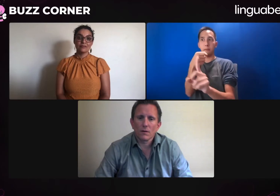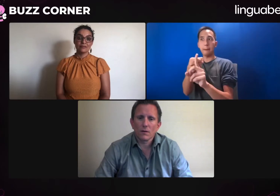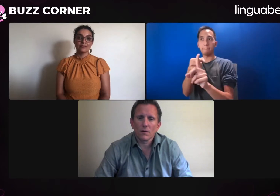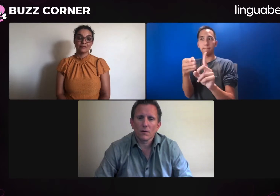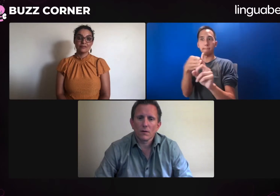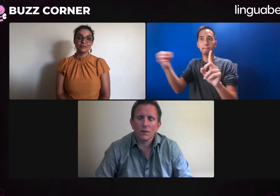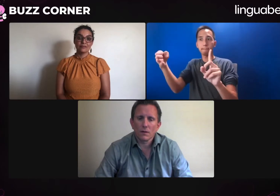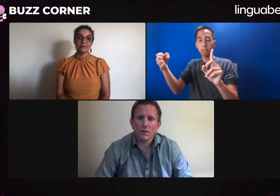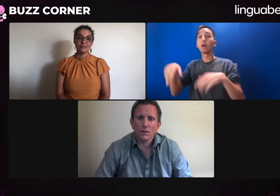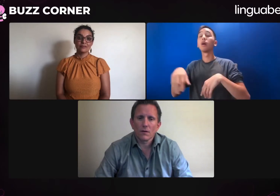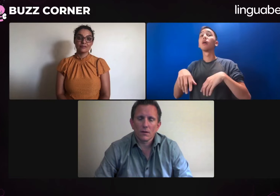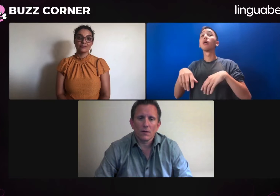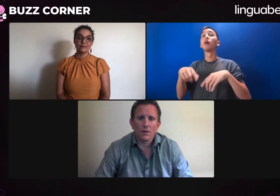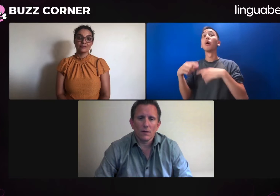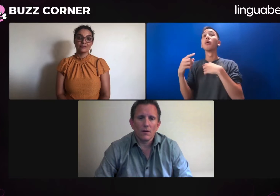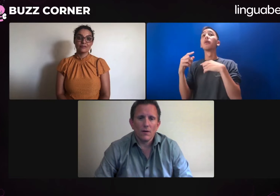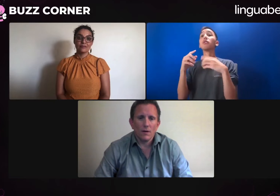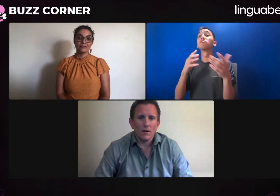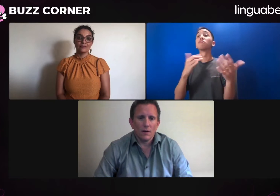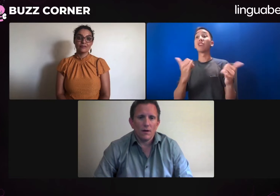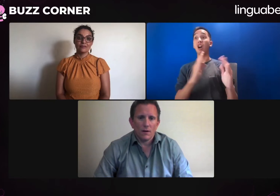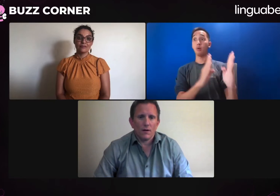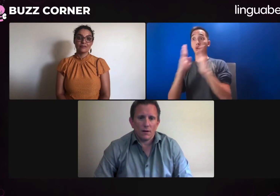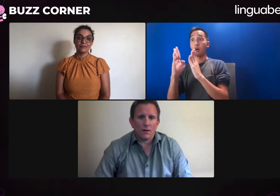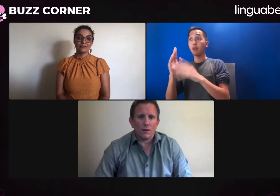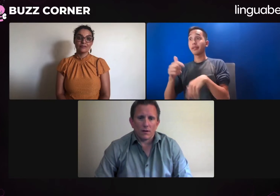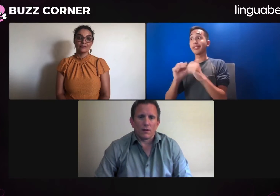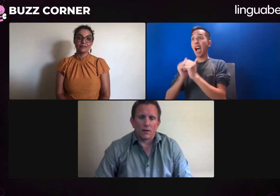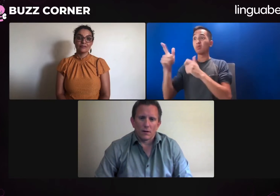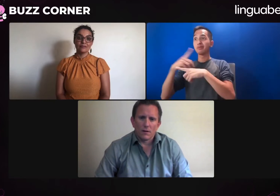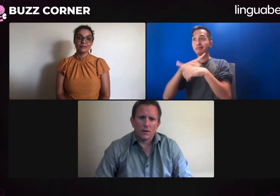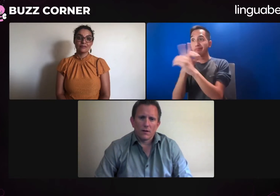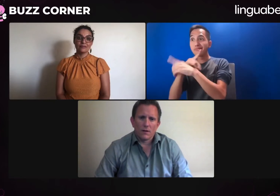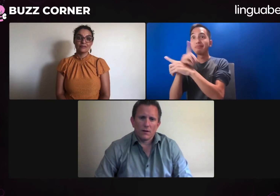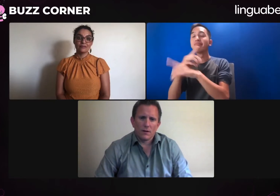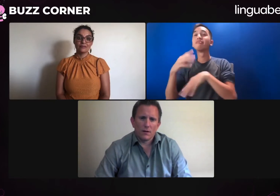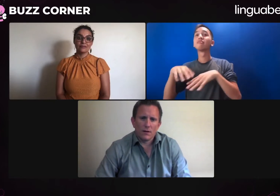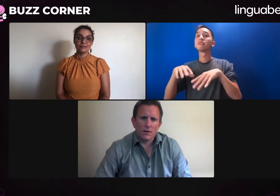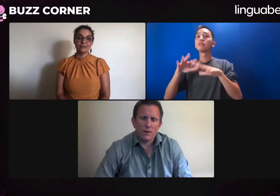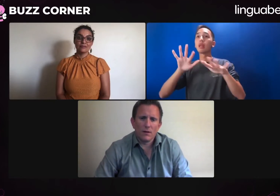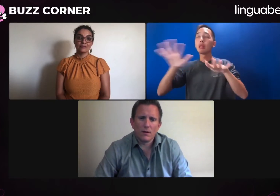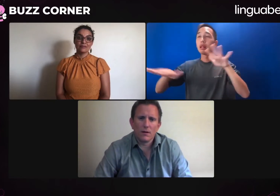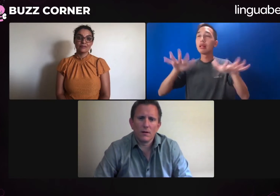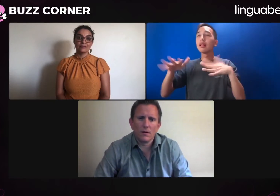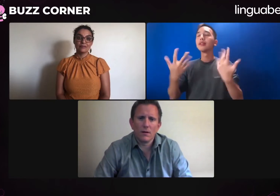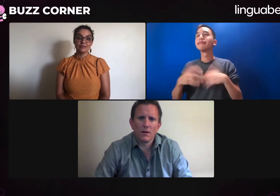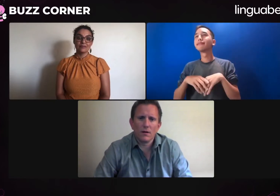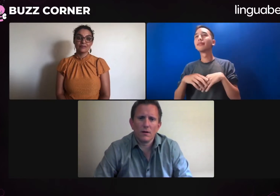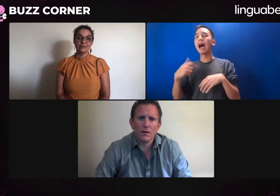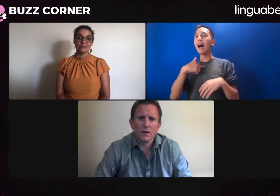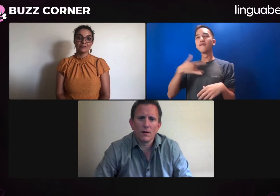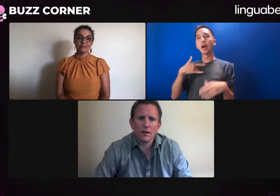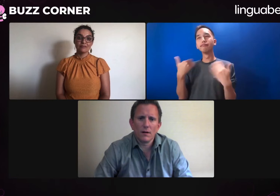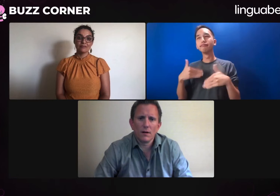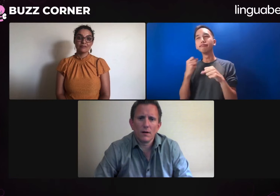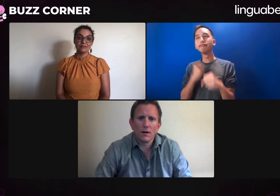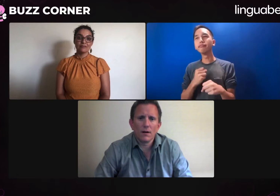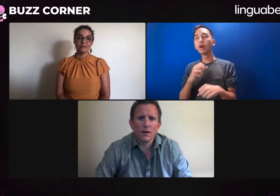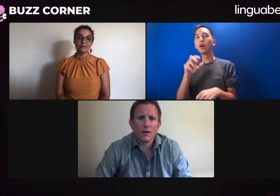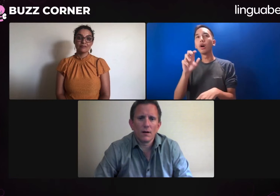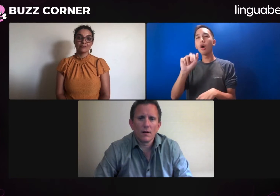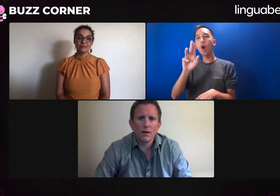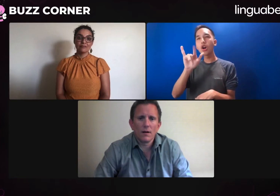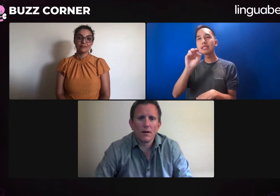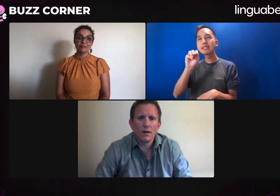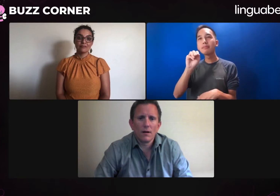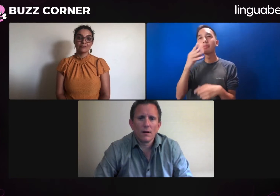what happened before that and what triggered that response. So now we're looking at how this person is defending